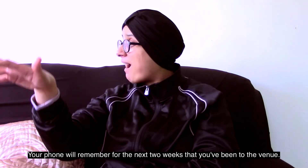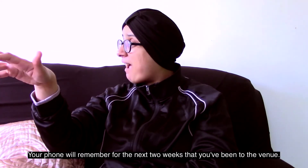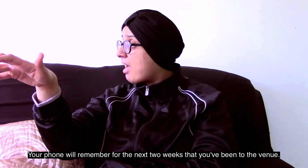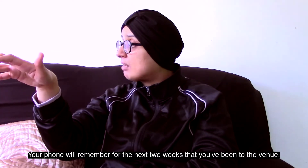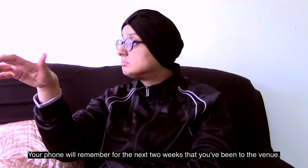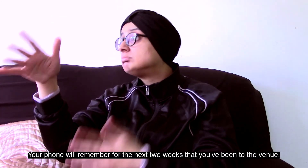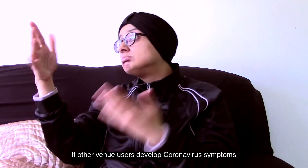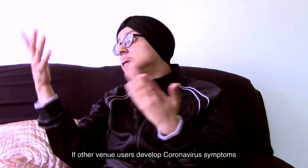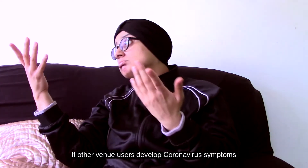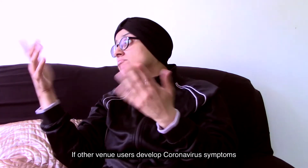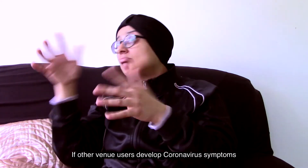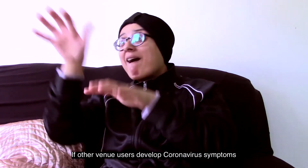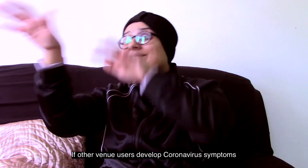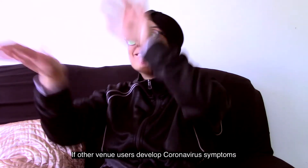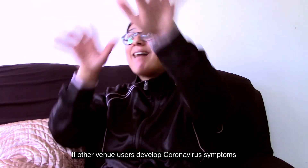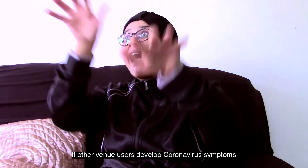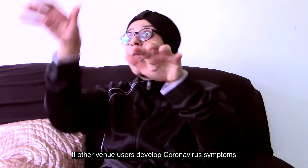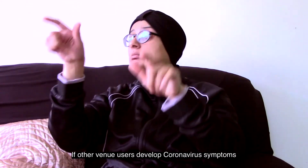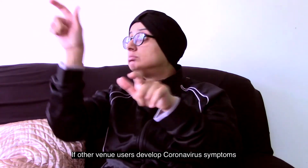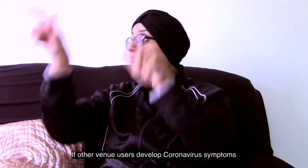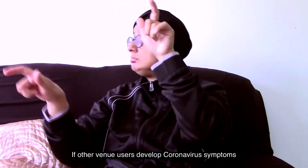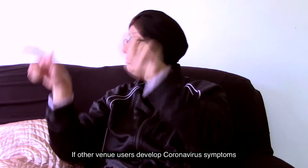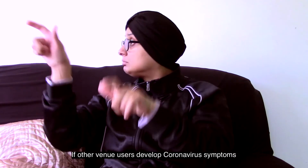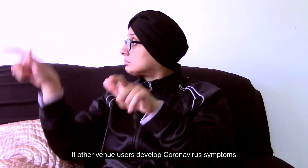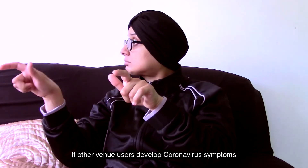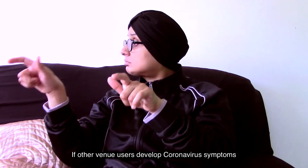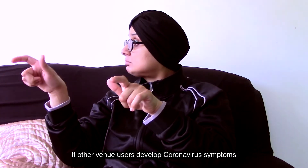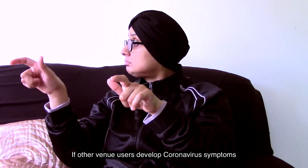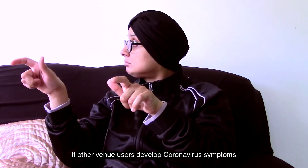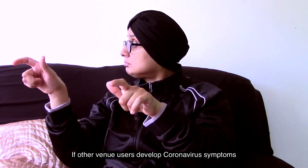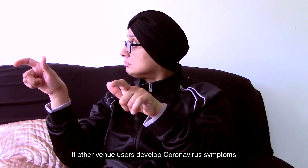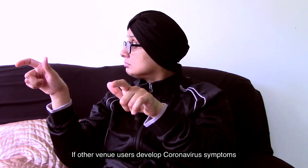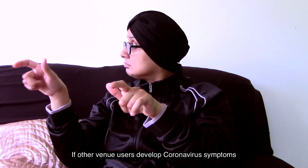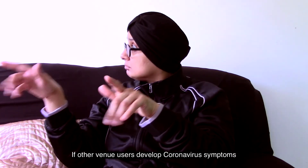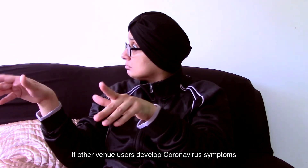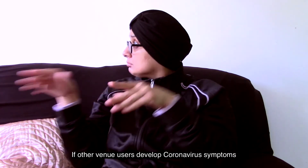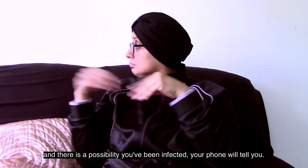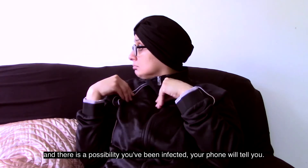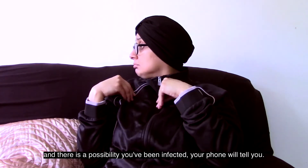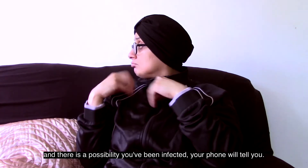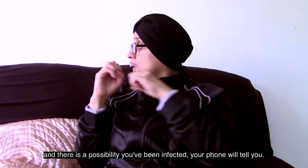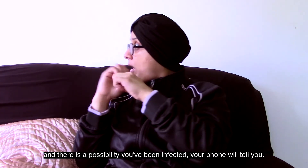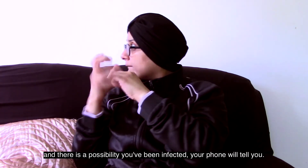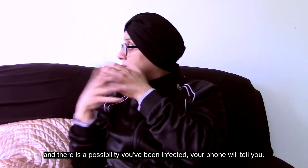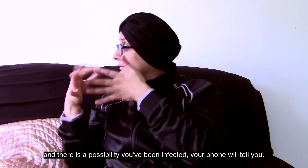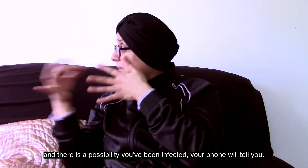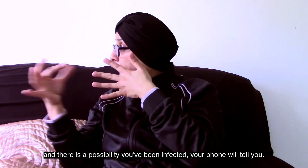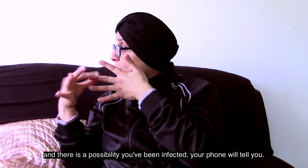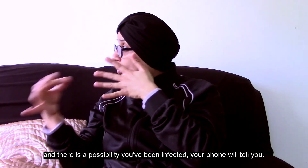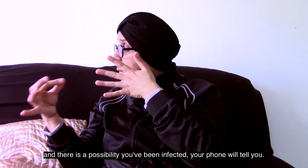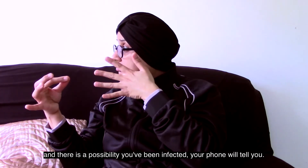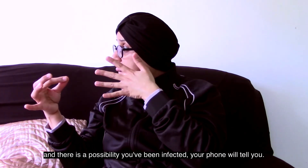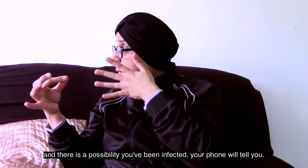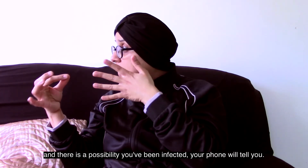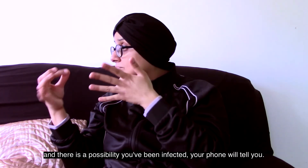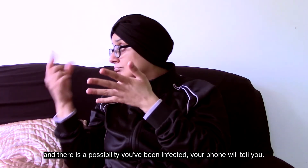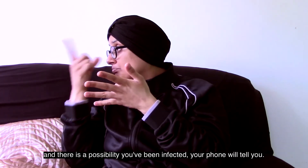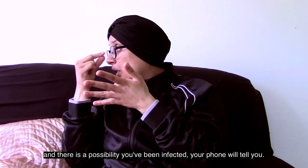venue. If other venue users develop coronavirus symptoms and there's a possibility that you've been infected,